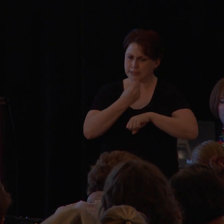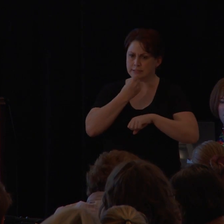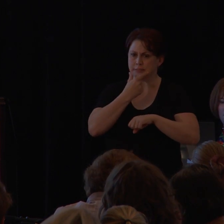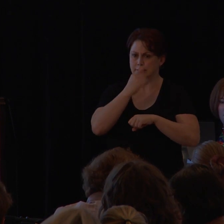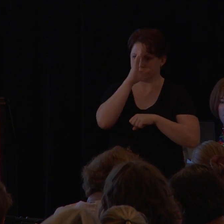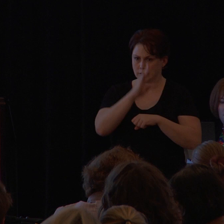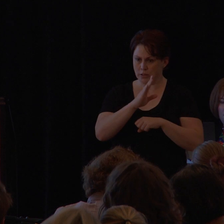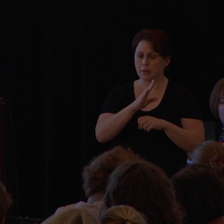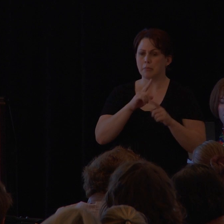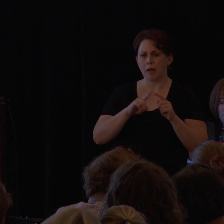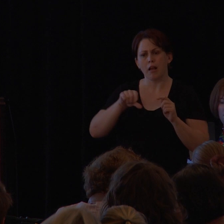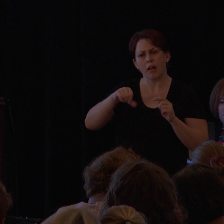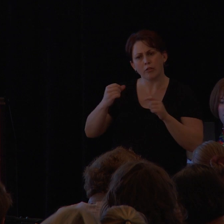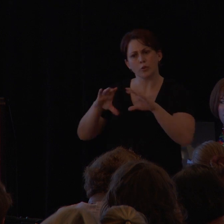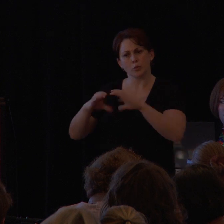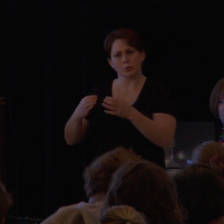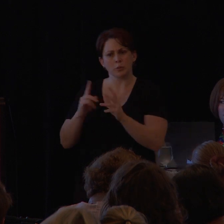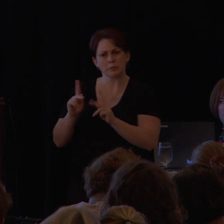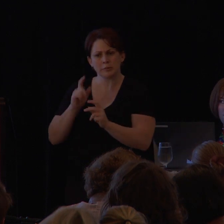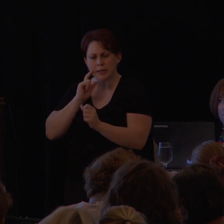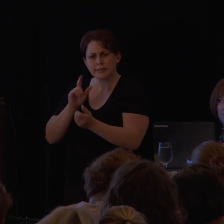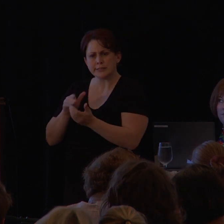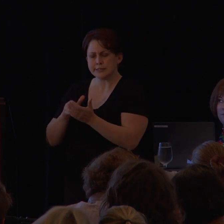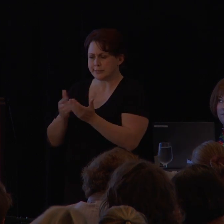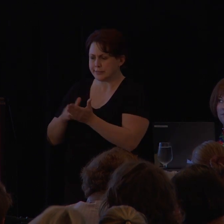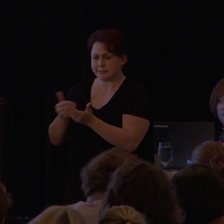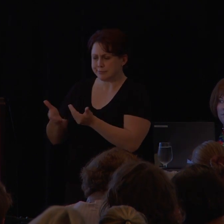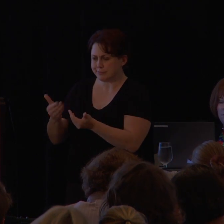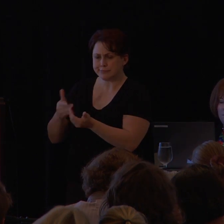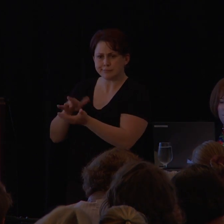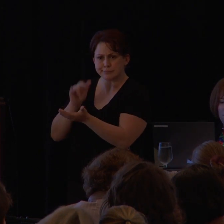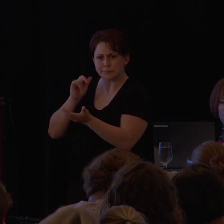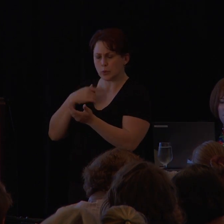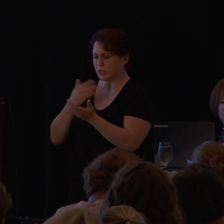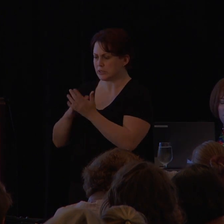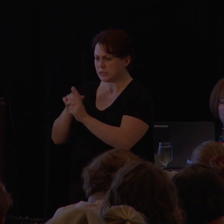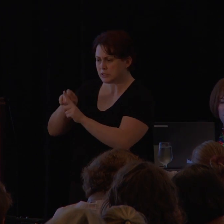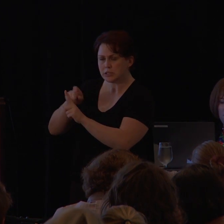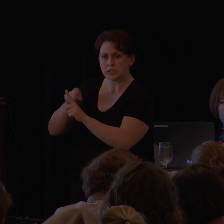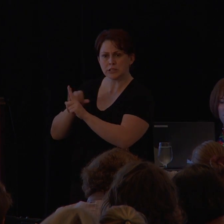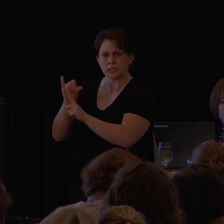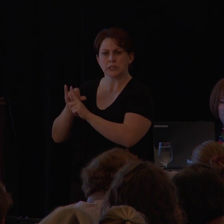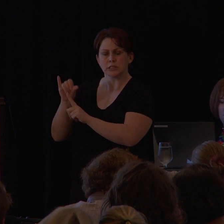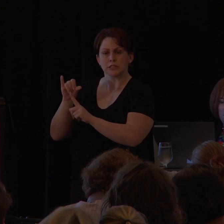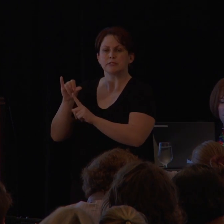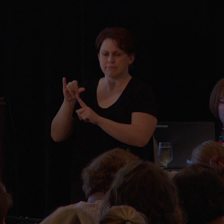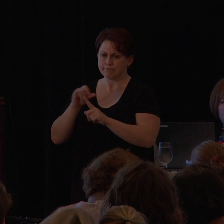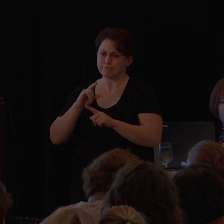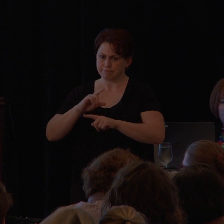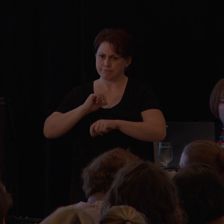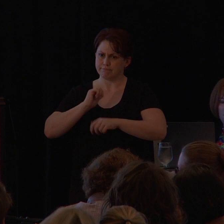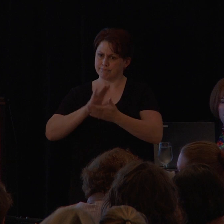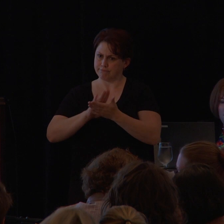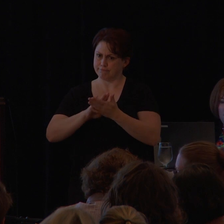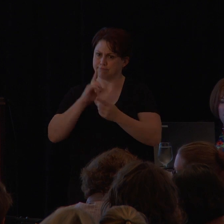bullying, vulnerable groups such as those represented in human rights codes are more likely to be targets of